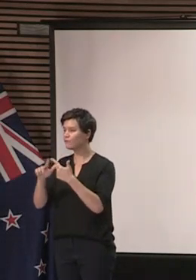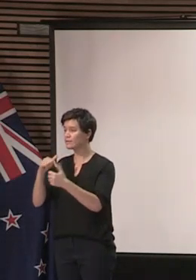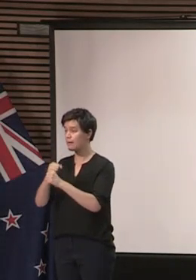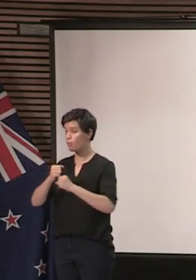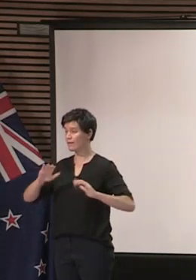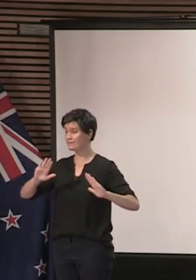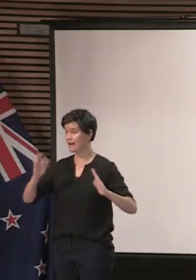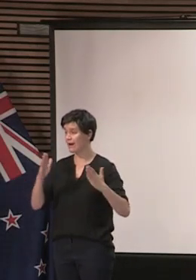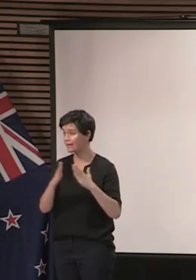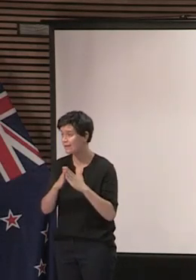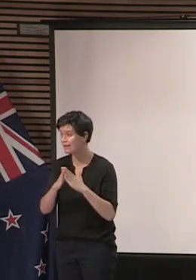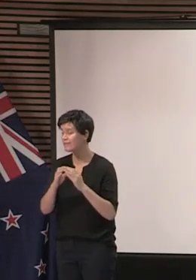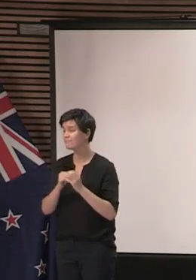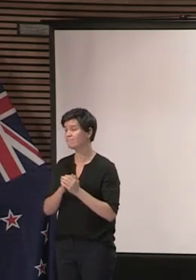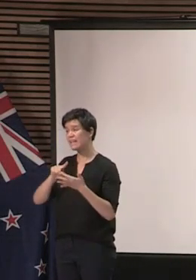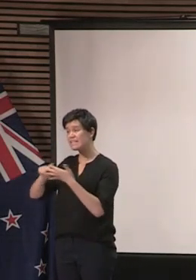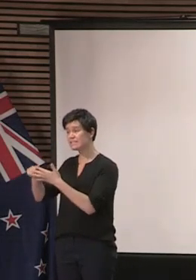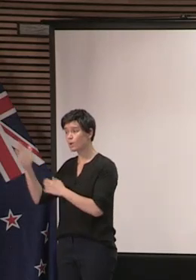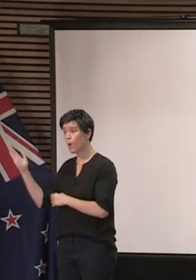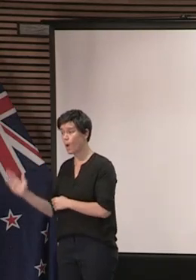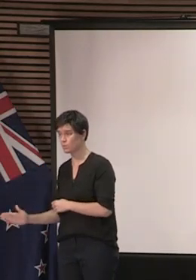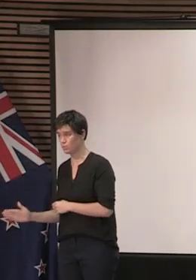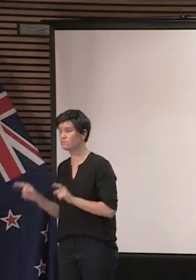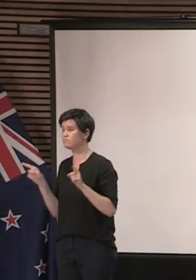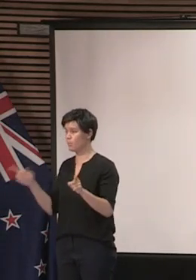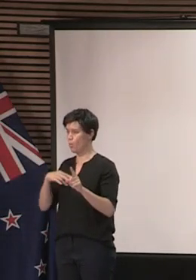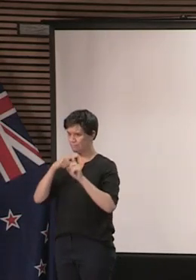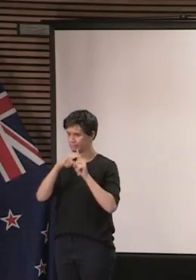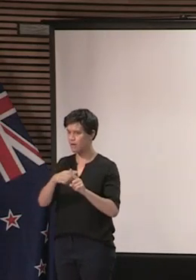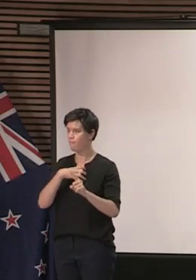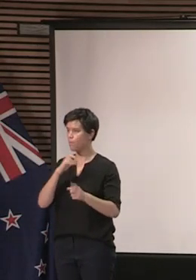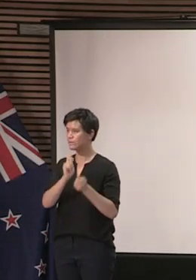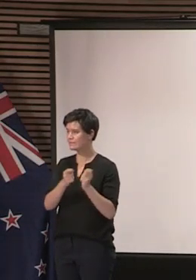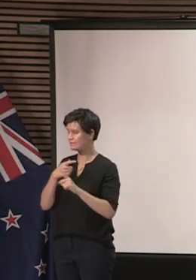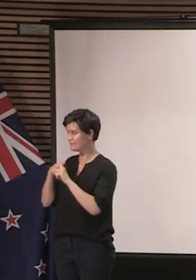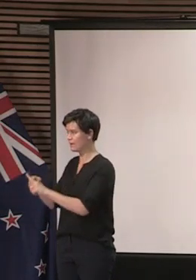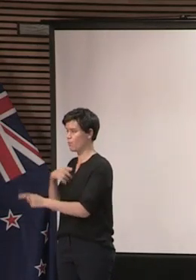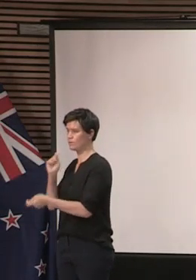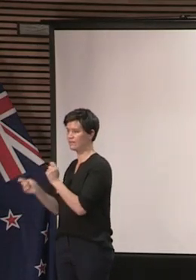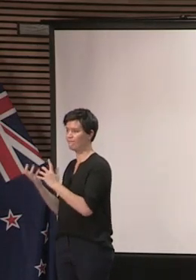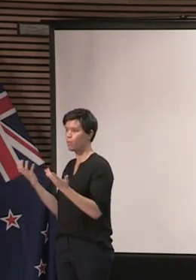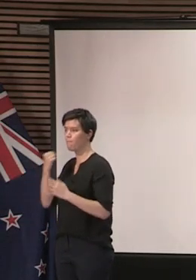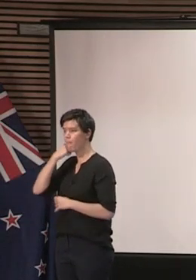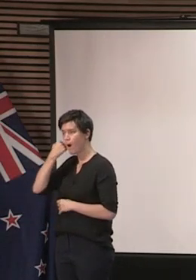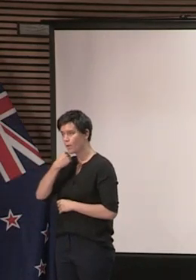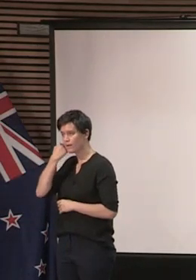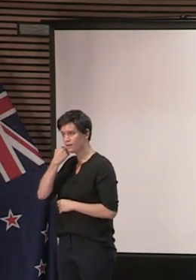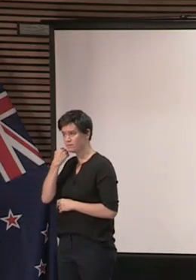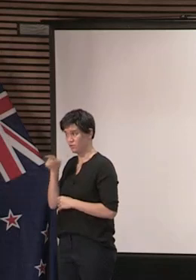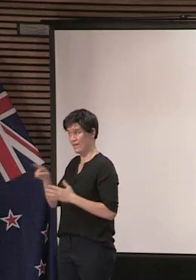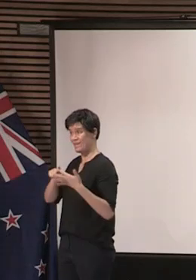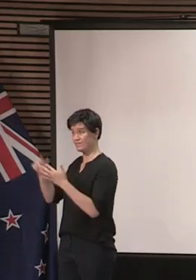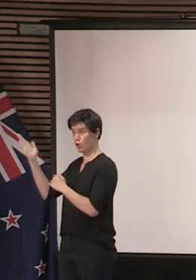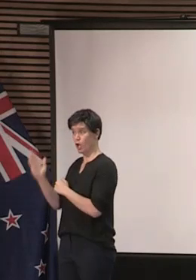the Hauora Tairāwhiti website right at the moment, it talks about the testing that's going to happen over this next few days in a number of